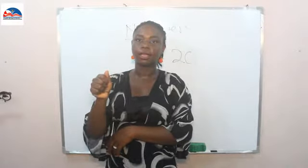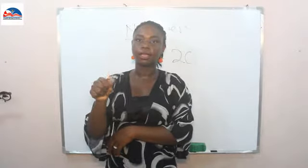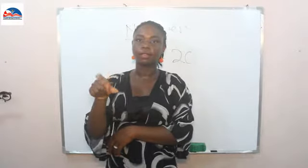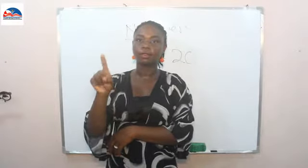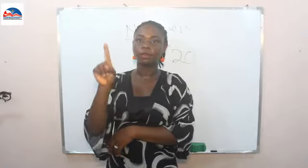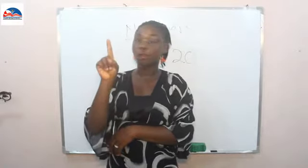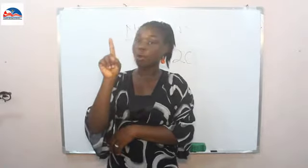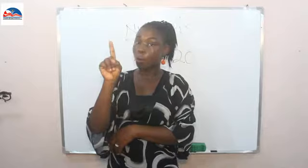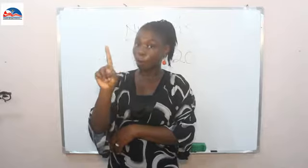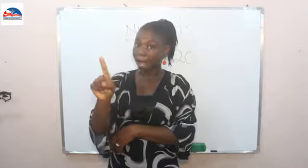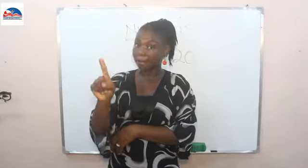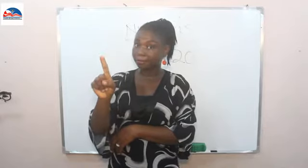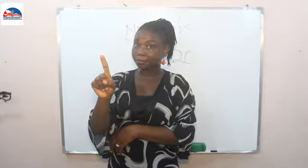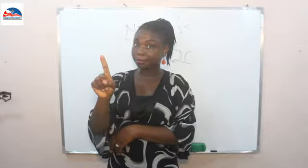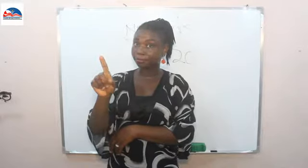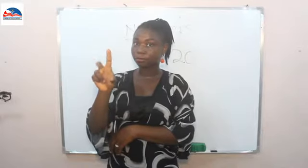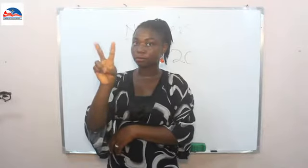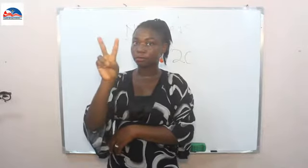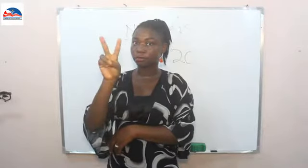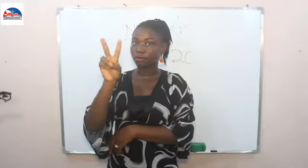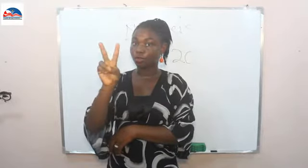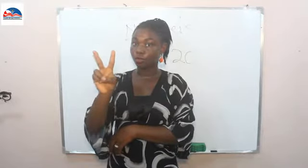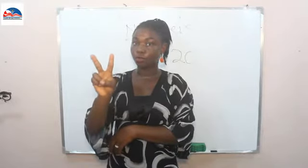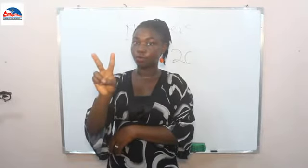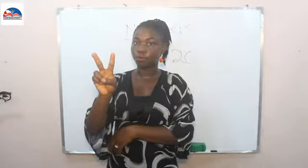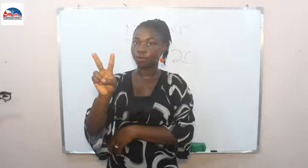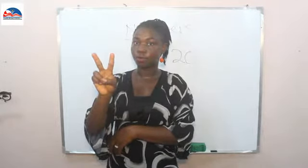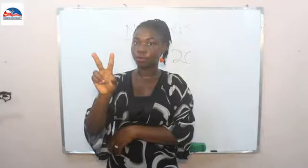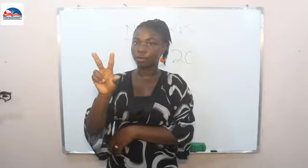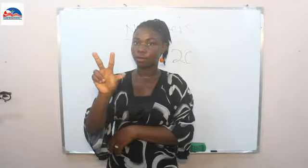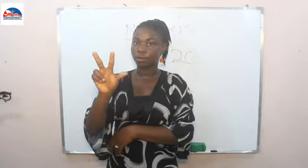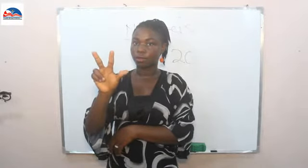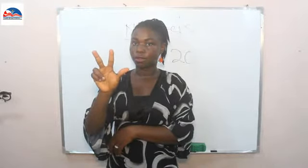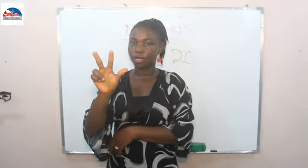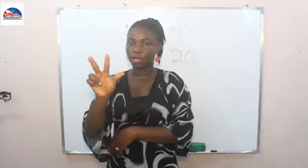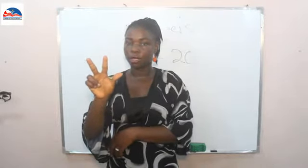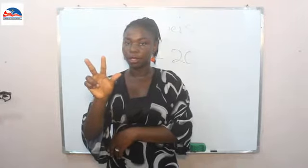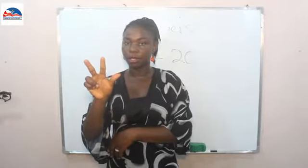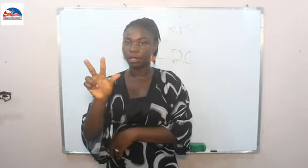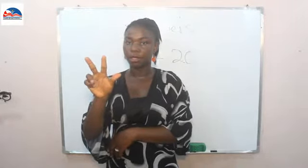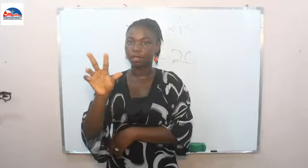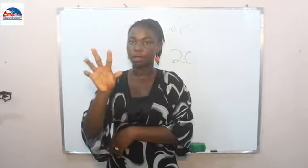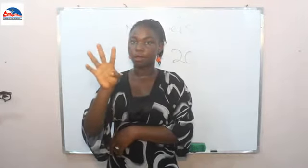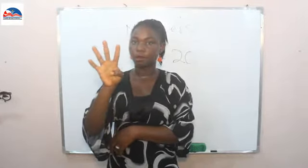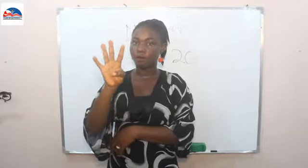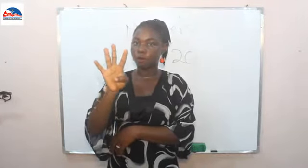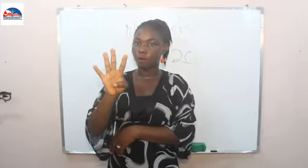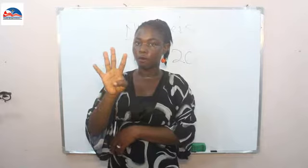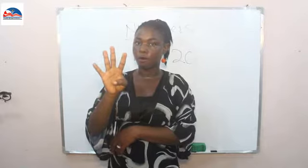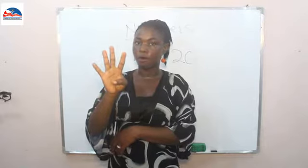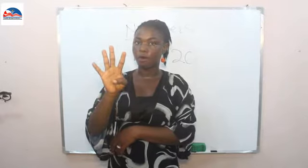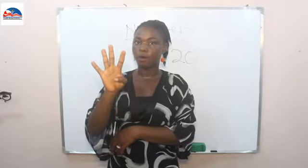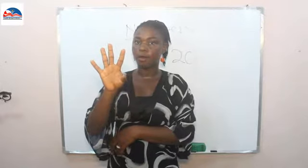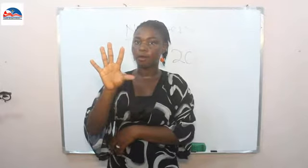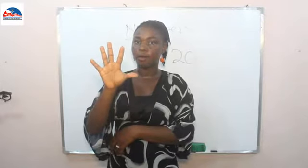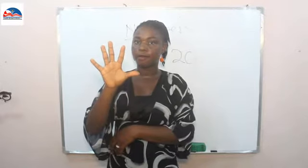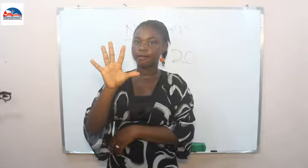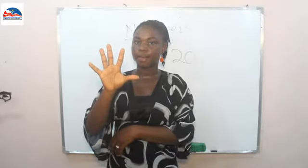Again, 1, 2, 3, 4,